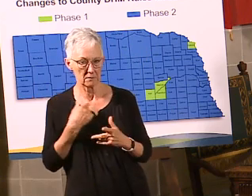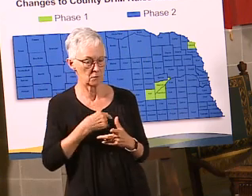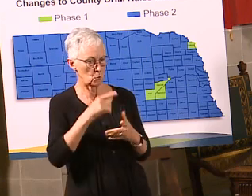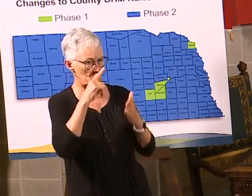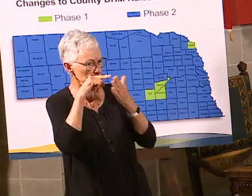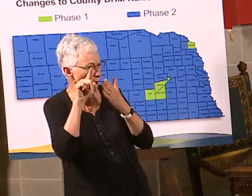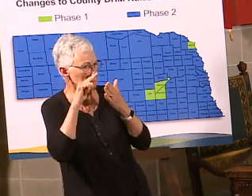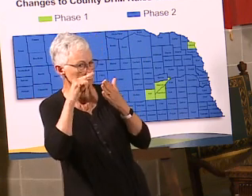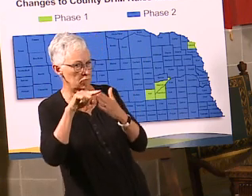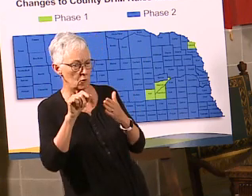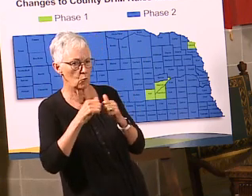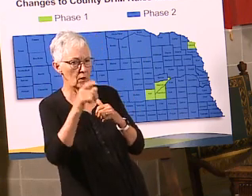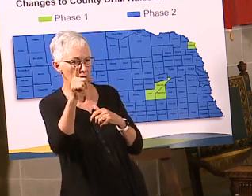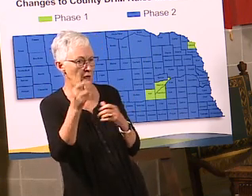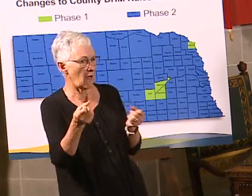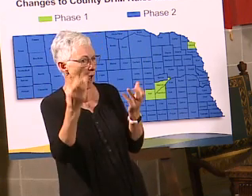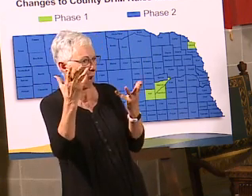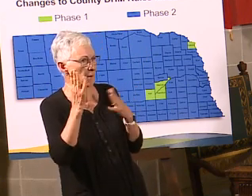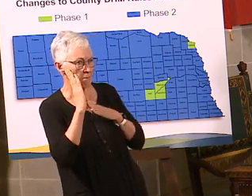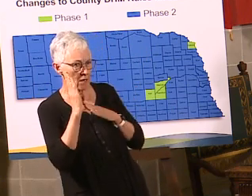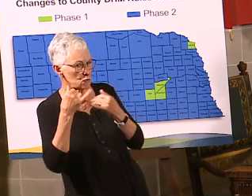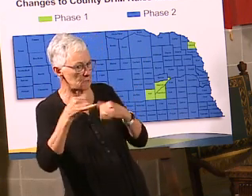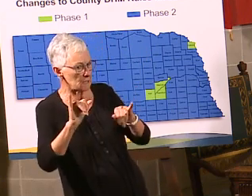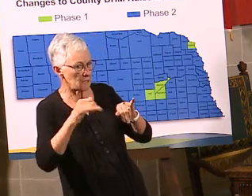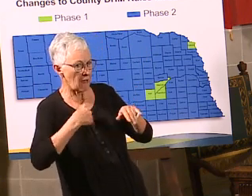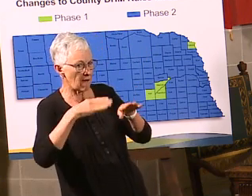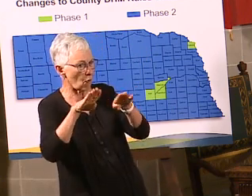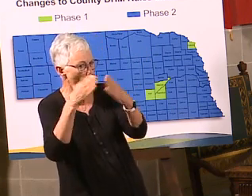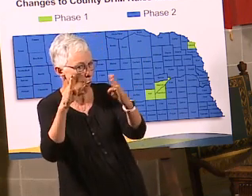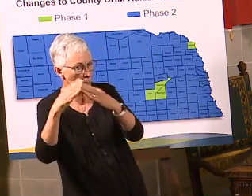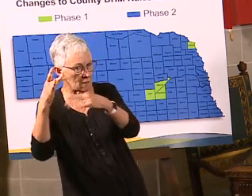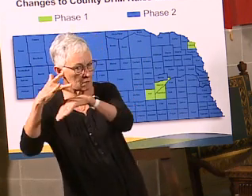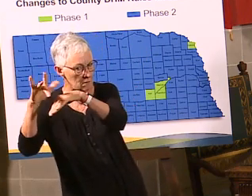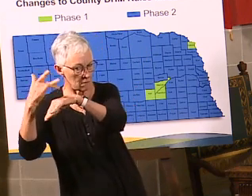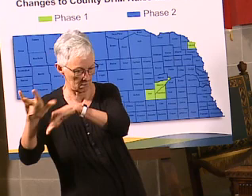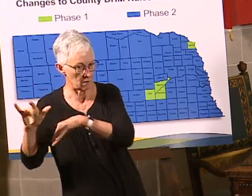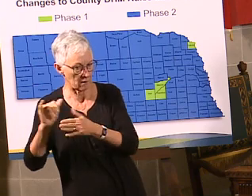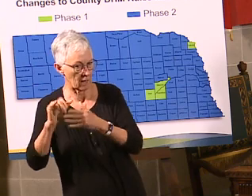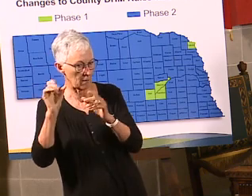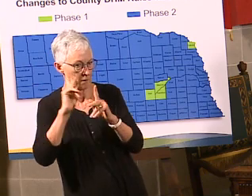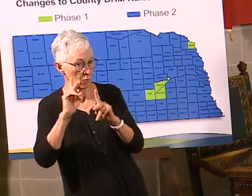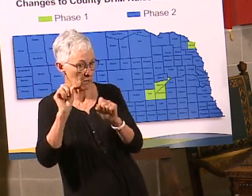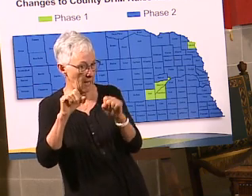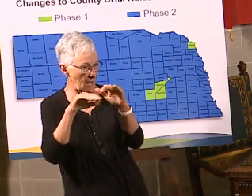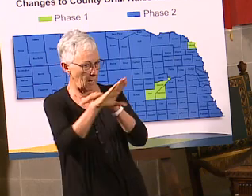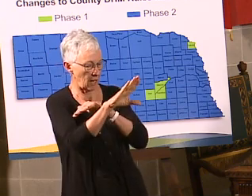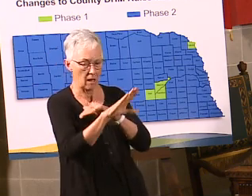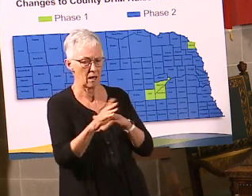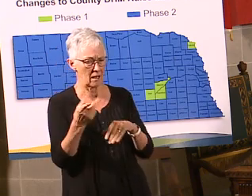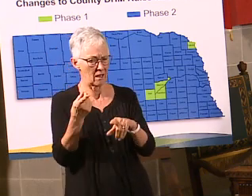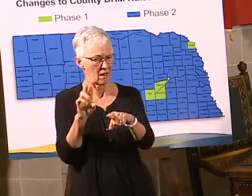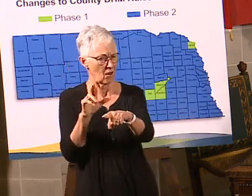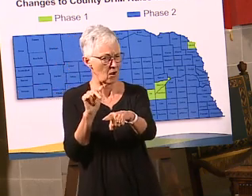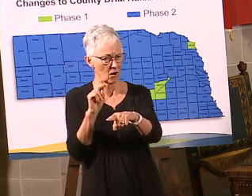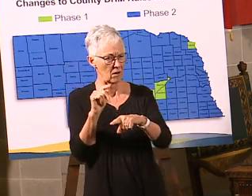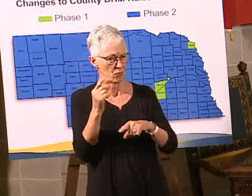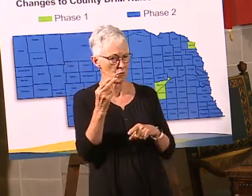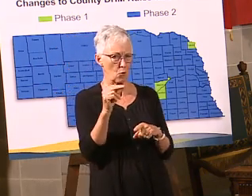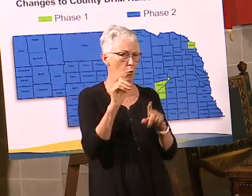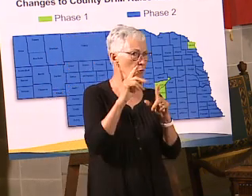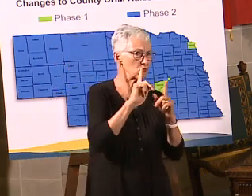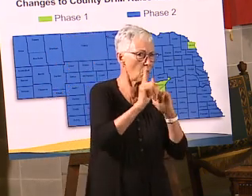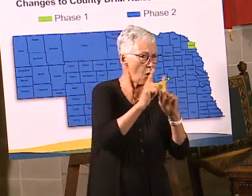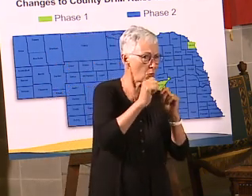additional coronavirus patients. One of the things we've seen, as Dr. Antone indicated, over the last 6 days or so, the number of patients hospitalized